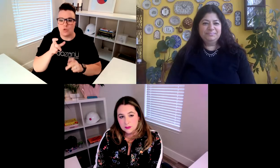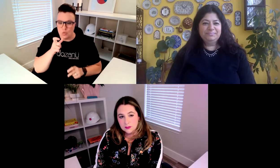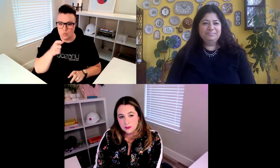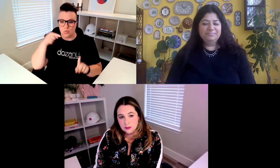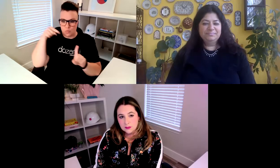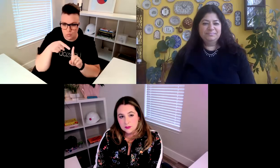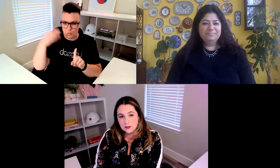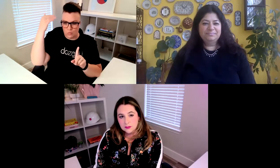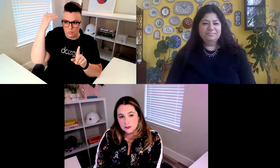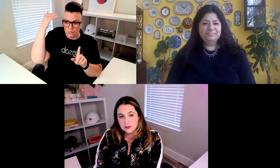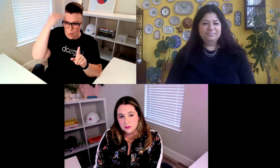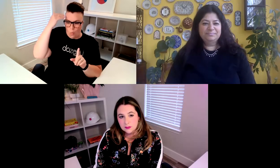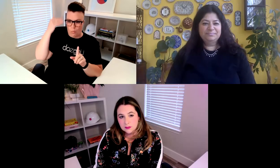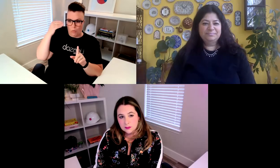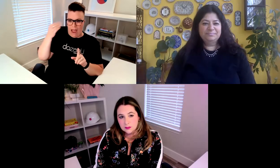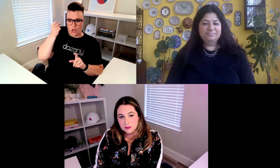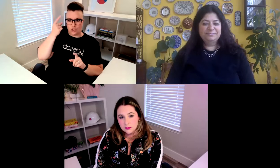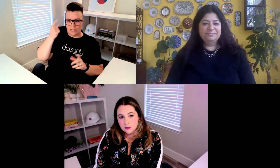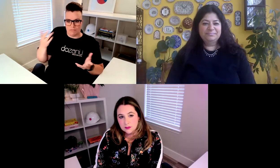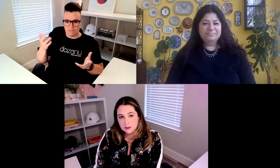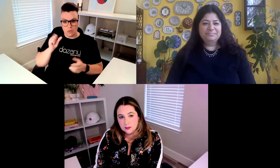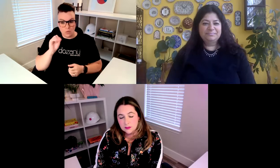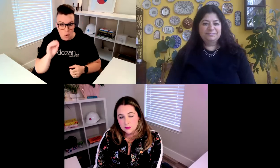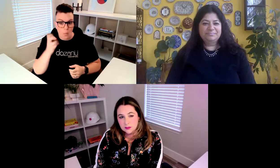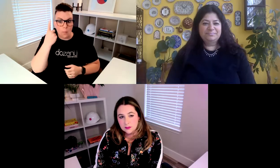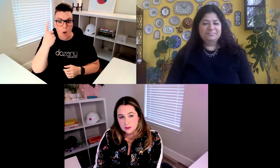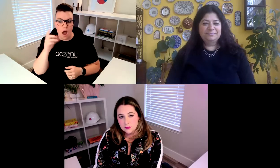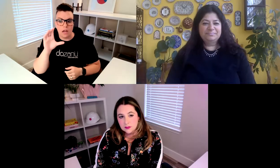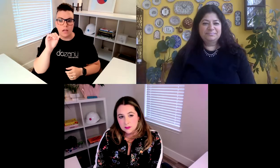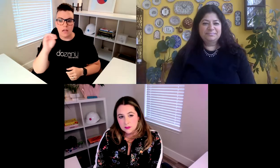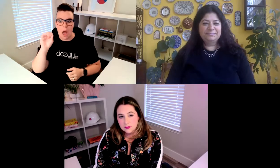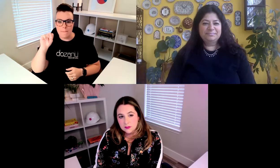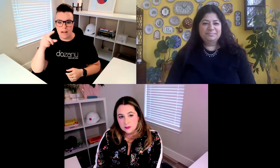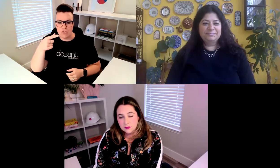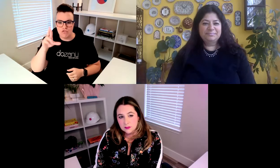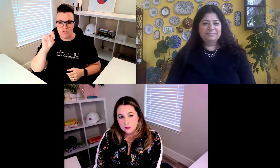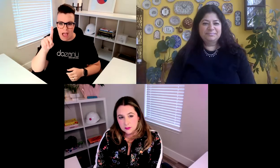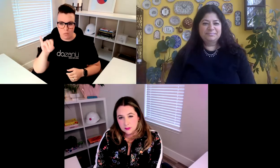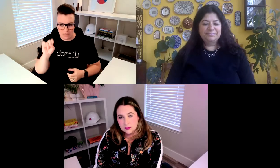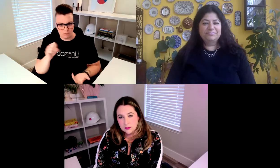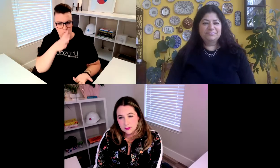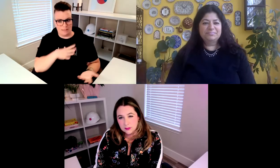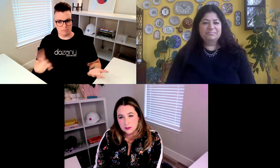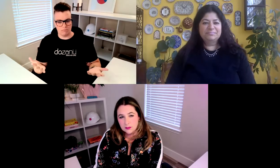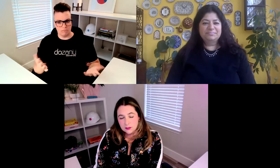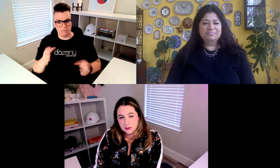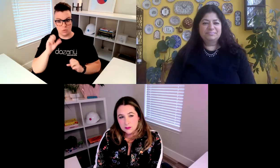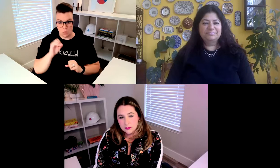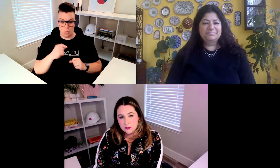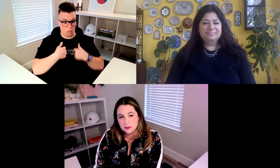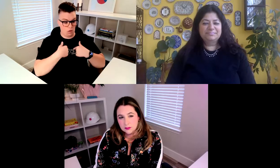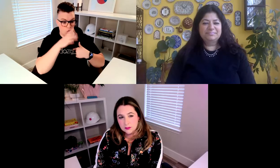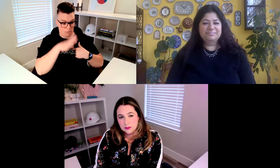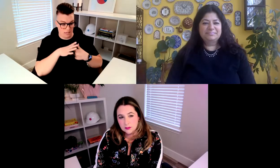empathy with people who are like you, people who know and have had that experience. So one common ground for